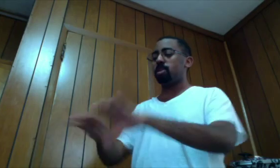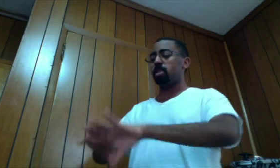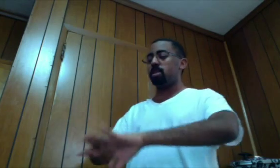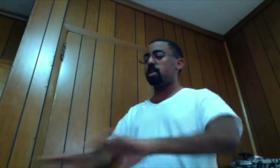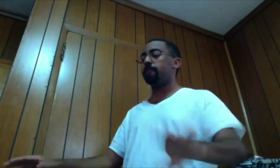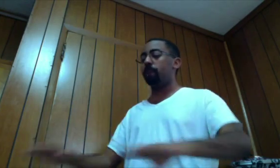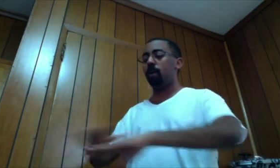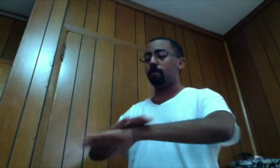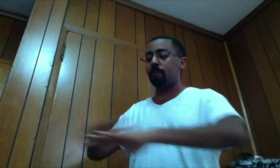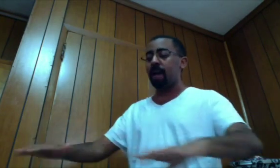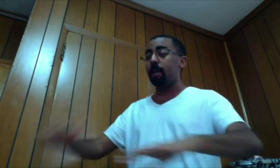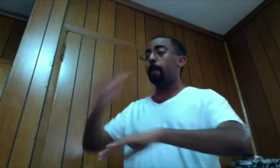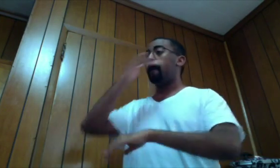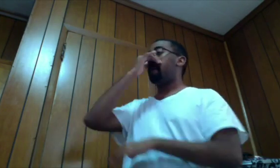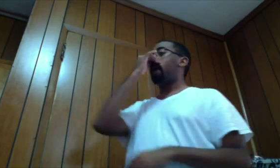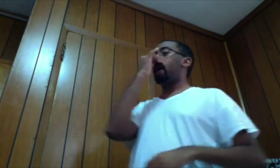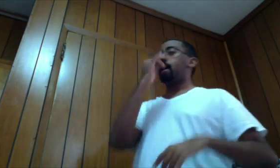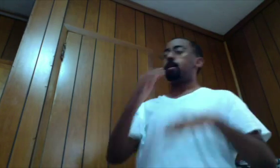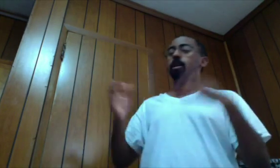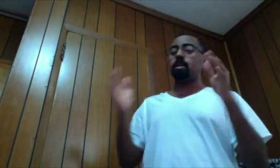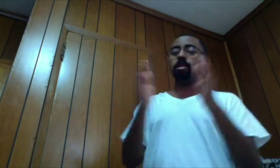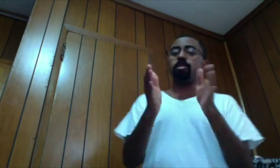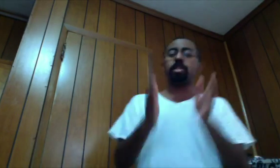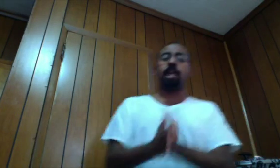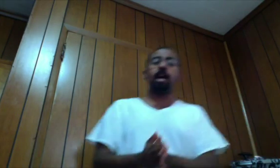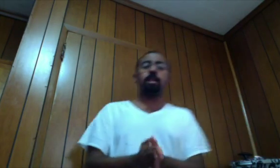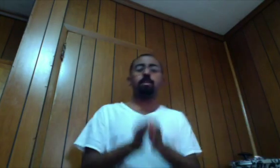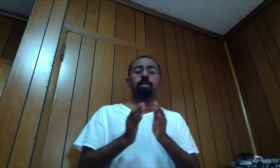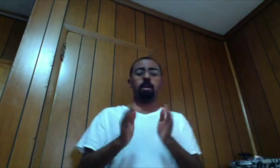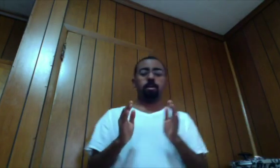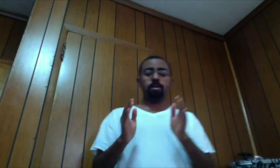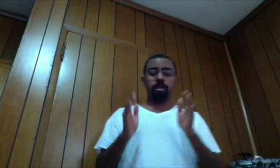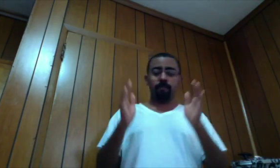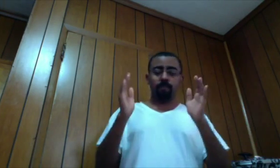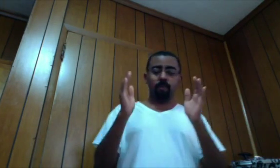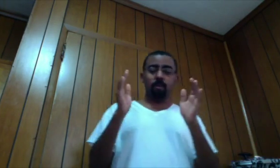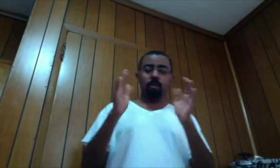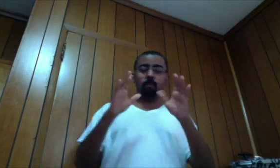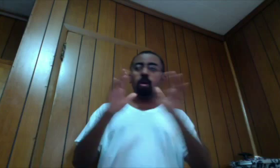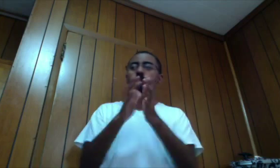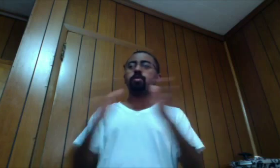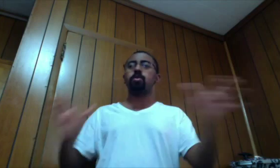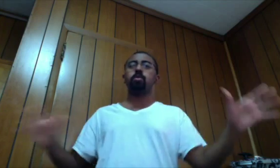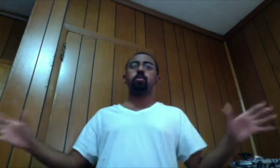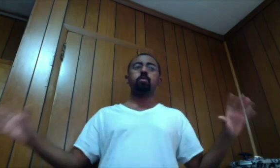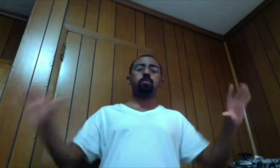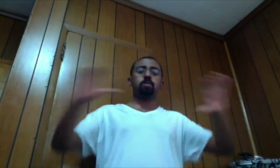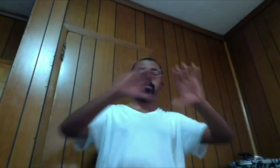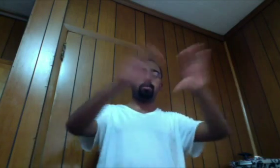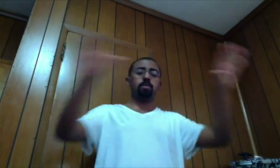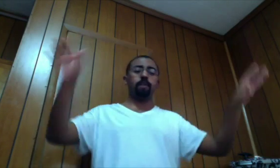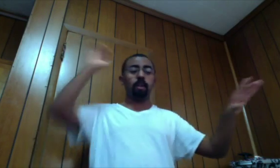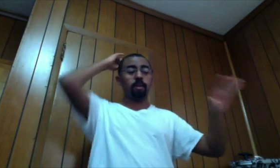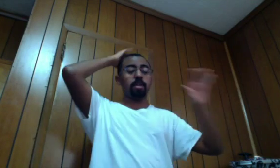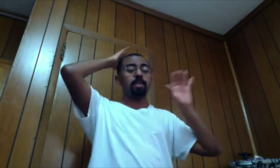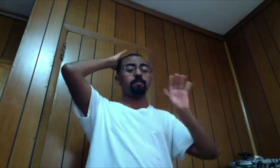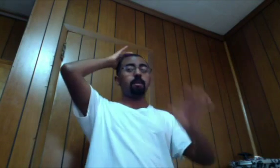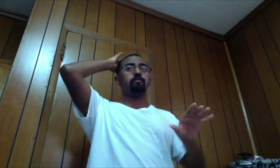just default mat, and on either side there's one of 2 sort of areas. In